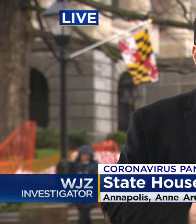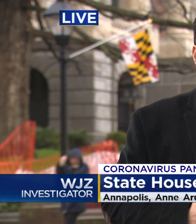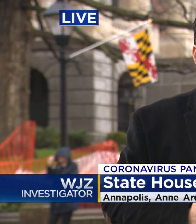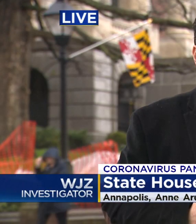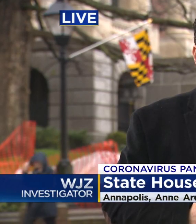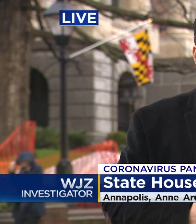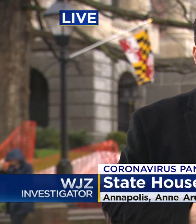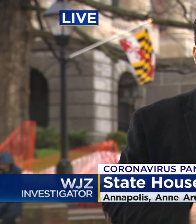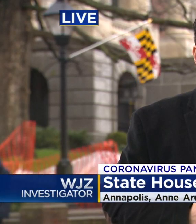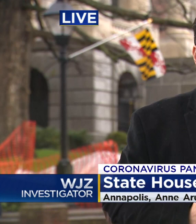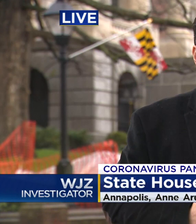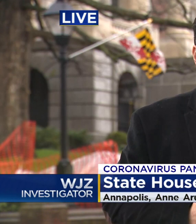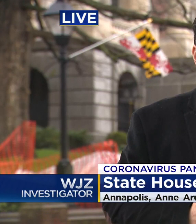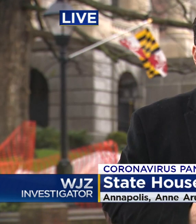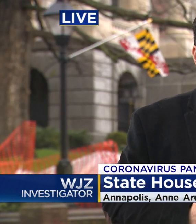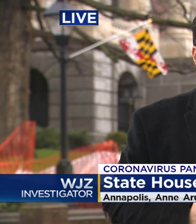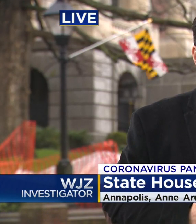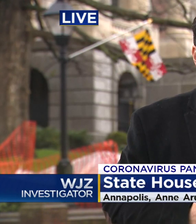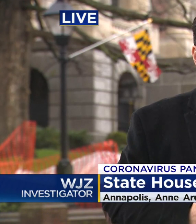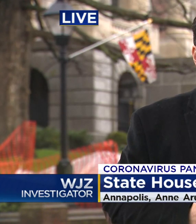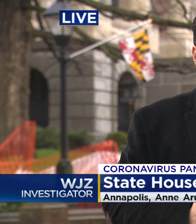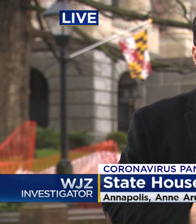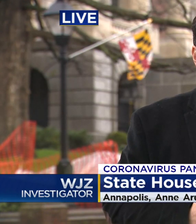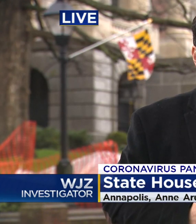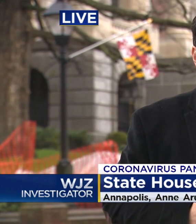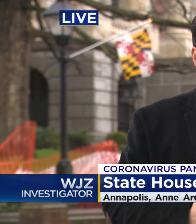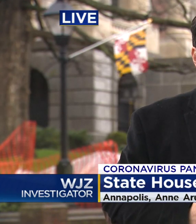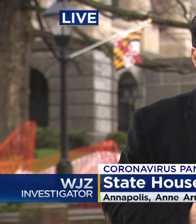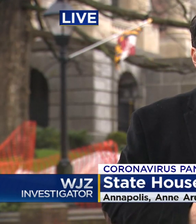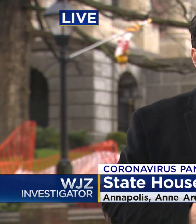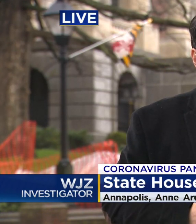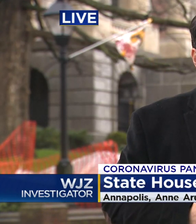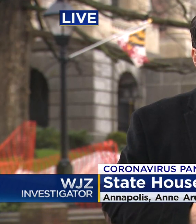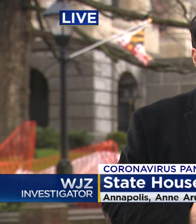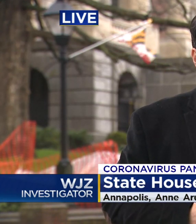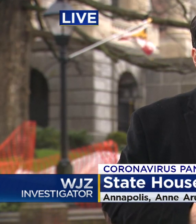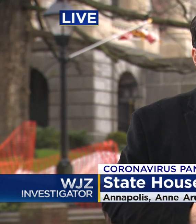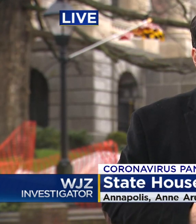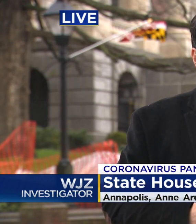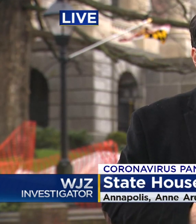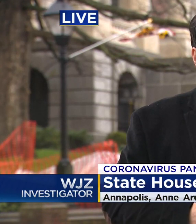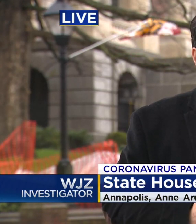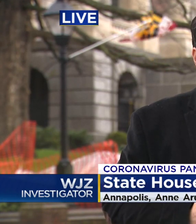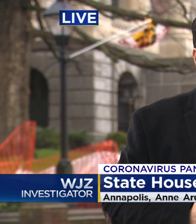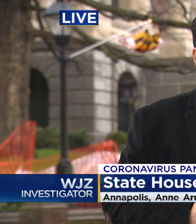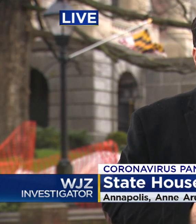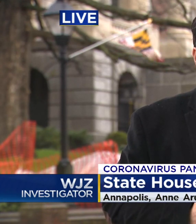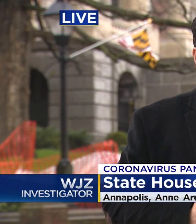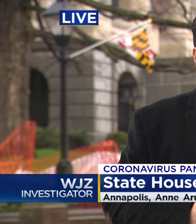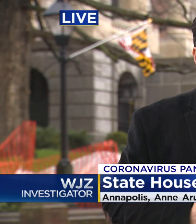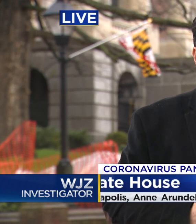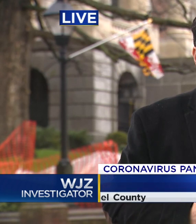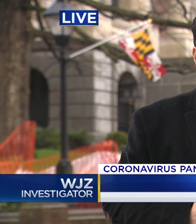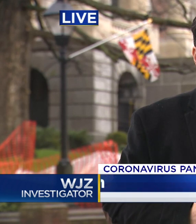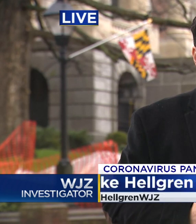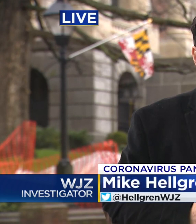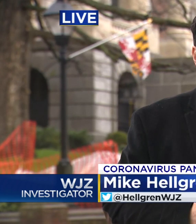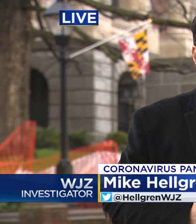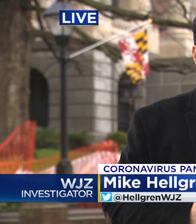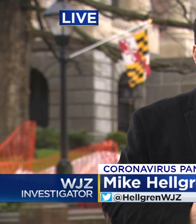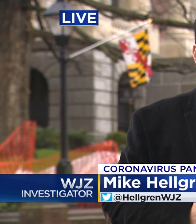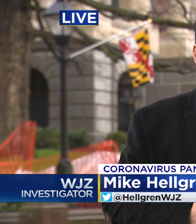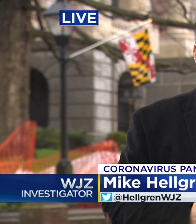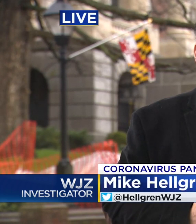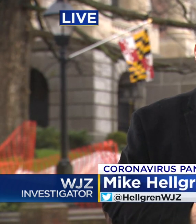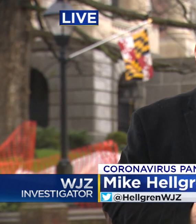2,400 extra hospital beds are now online. That's ahead of schedule. And while we know there are at least 423 confirmed